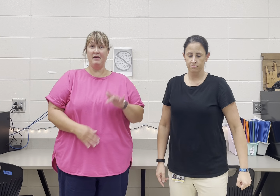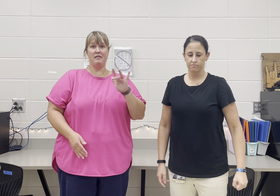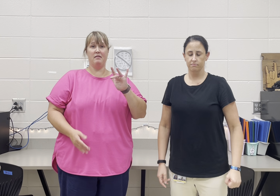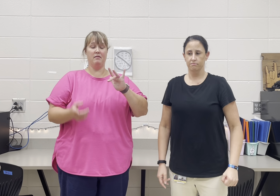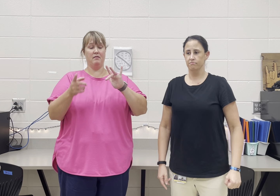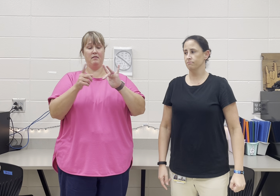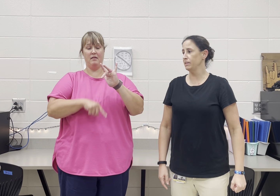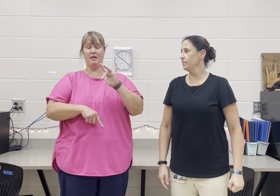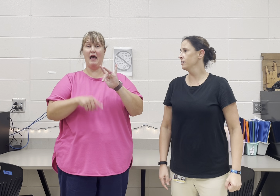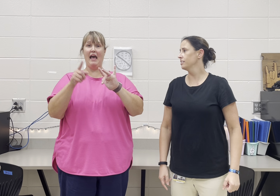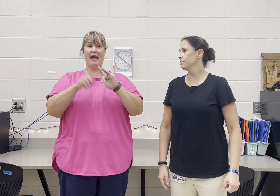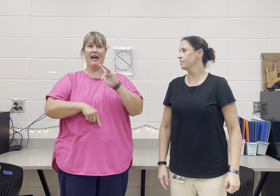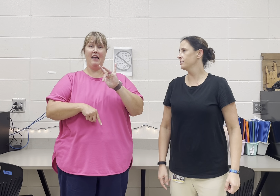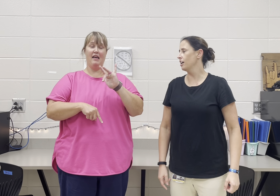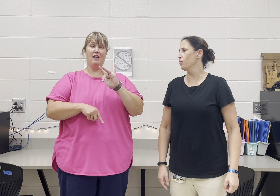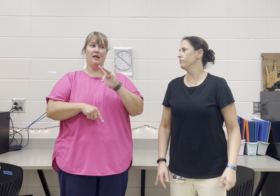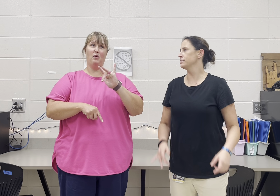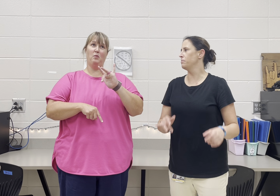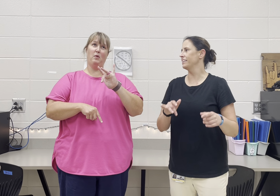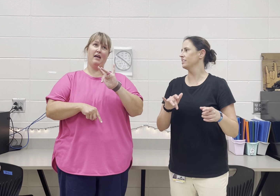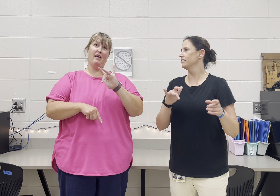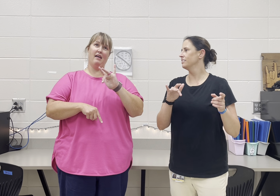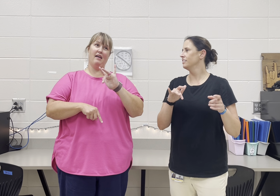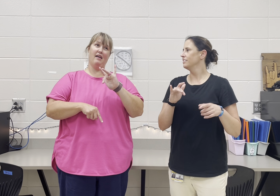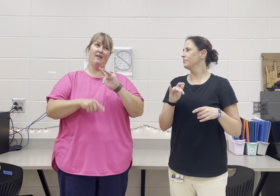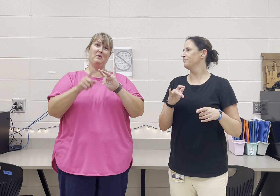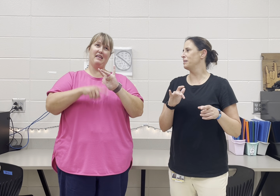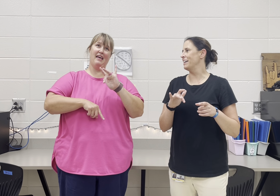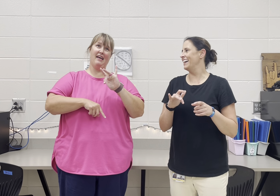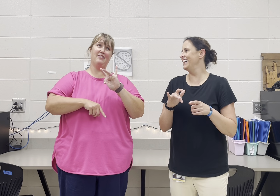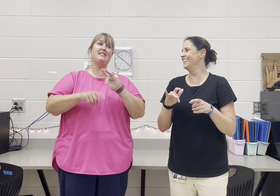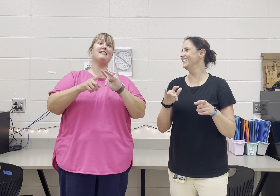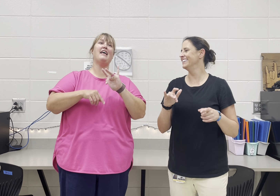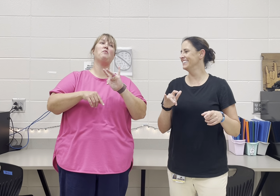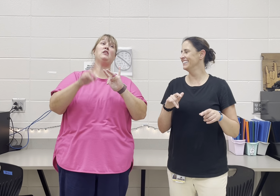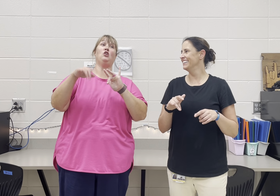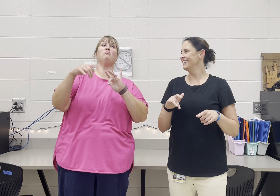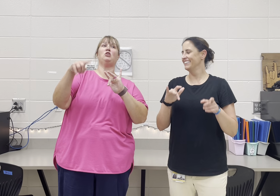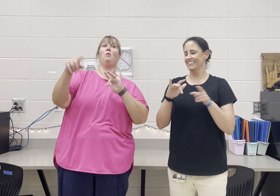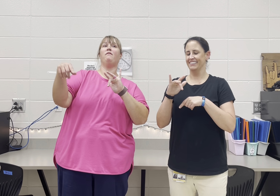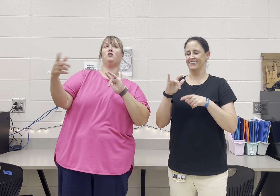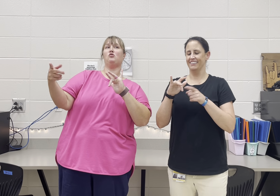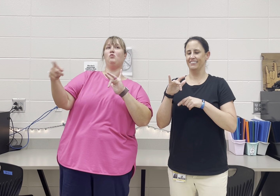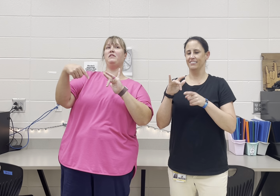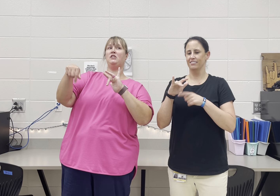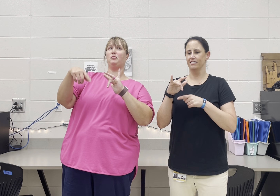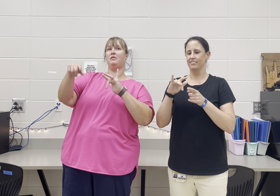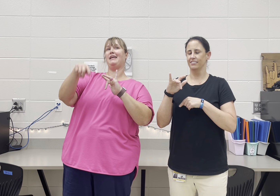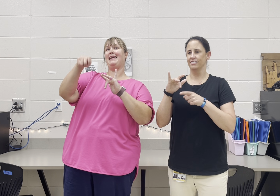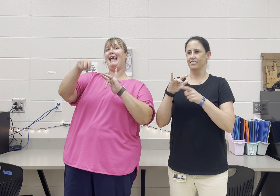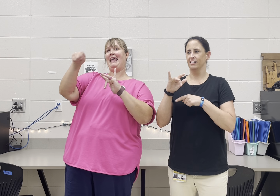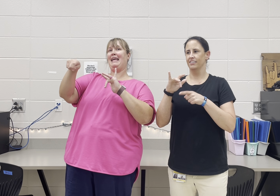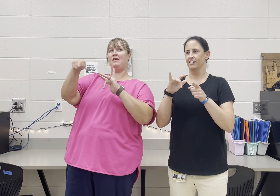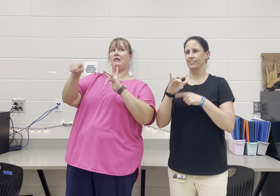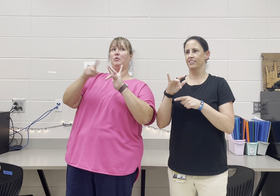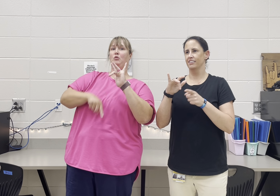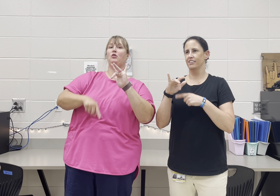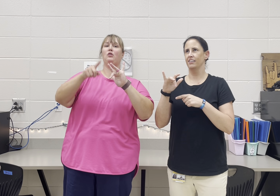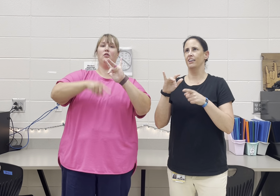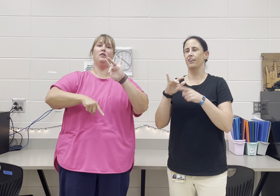absent. Me? Oh, that's mine. Well, My yeah, bad. this is like when you don't show up for school and the teacher puts like an A in the computer. Oh,